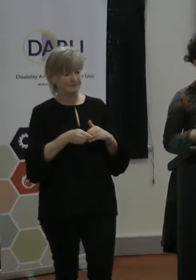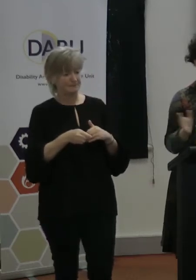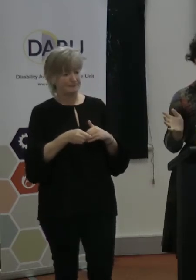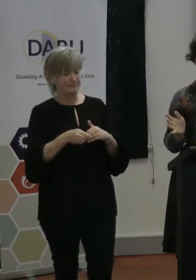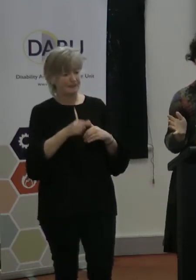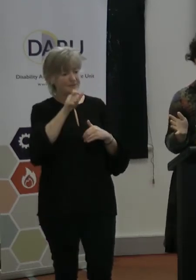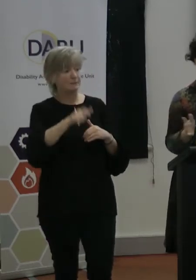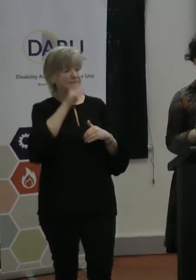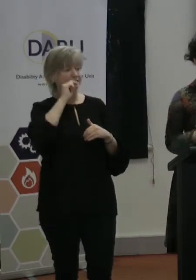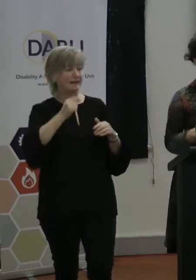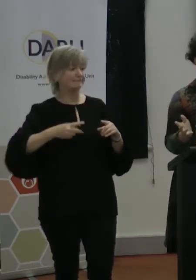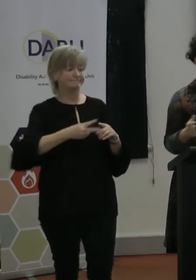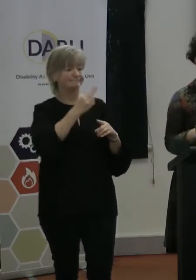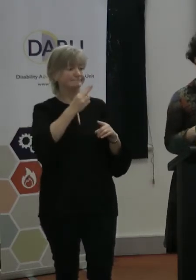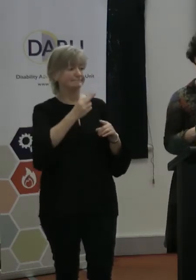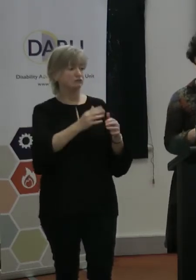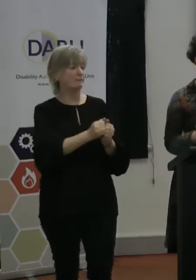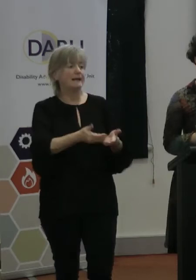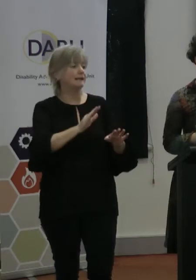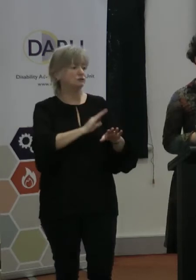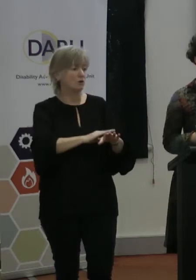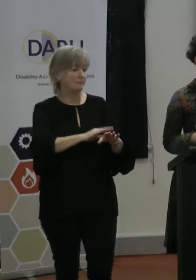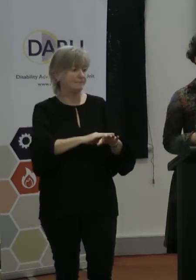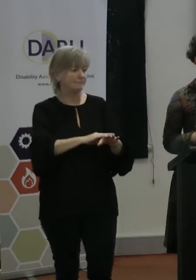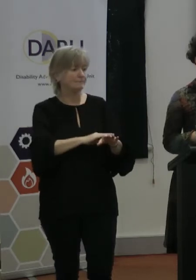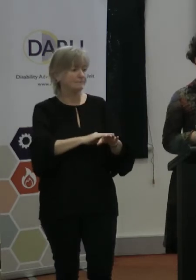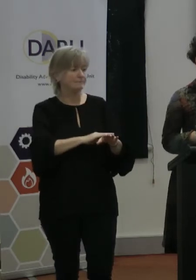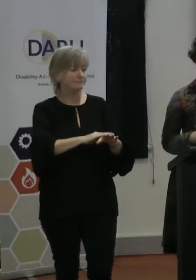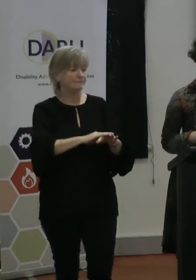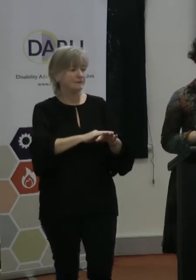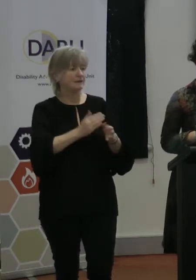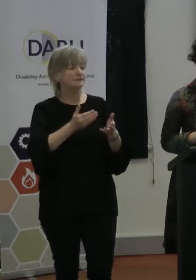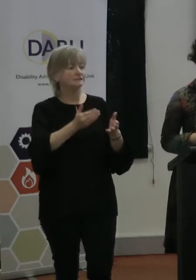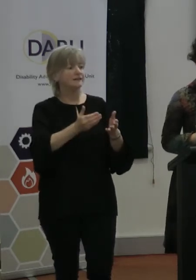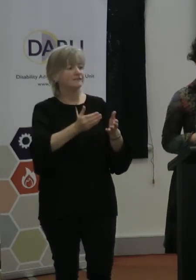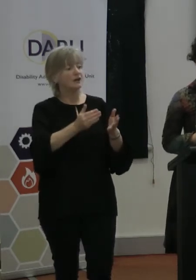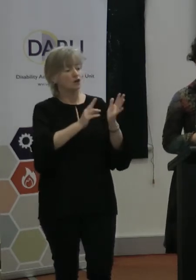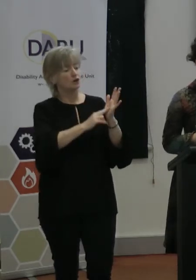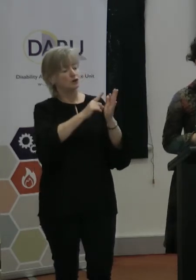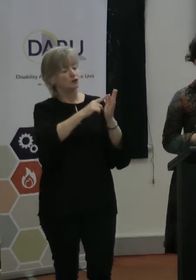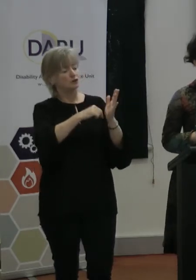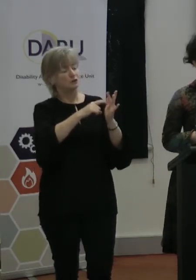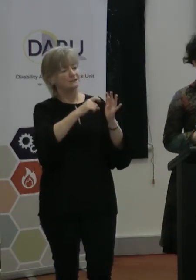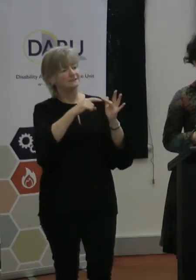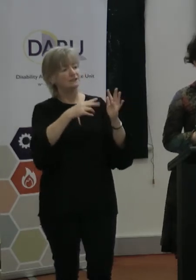can end the agreement at any time by giving a notice of intention to vacate to the